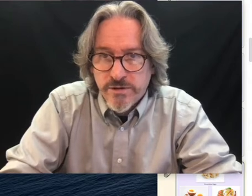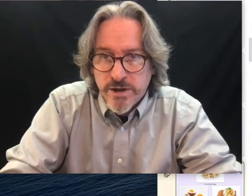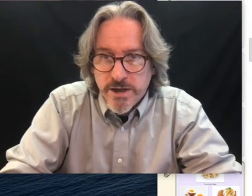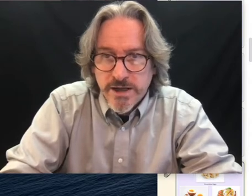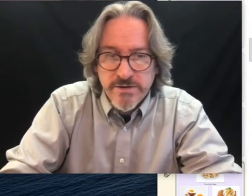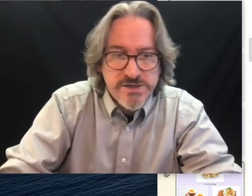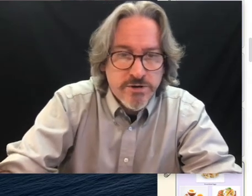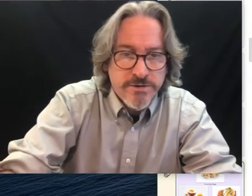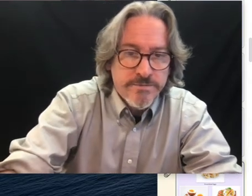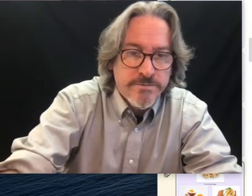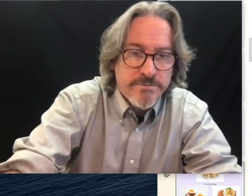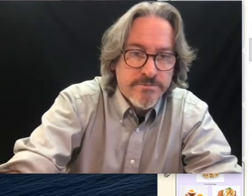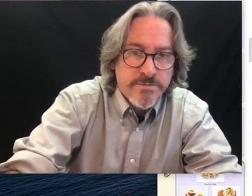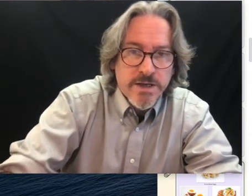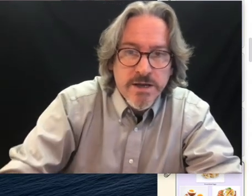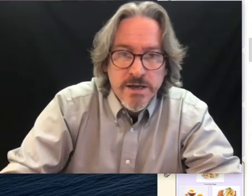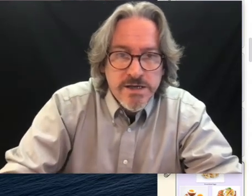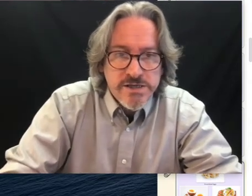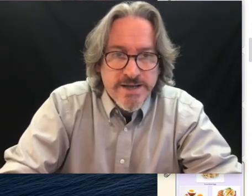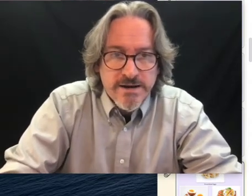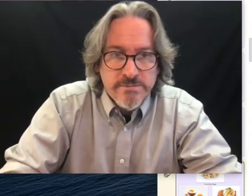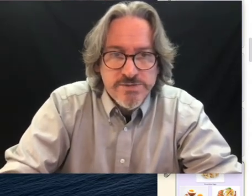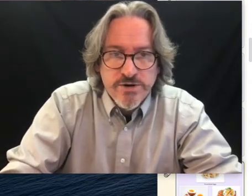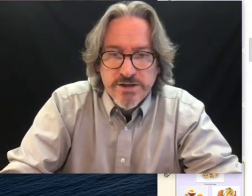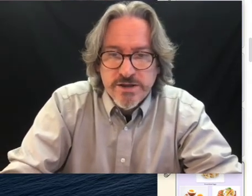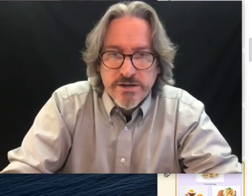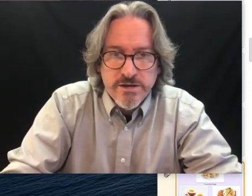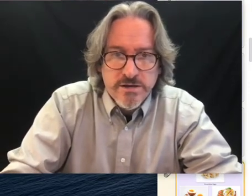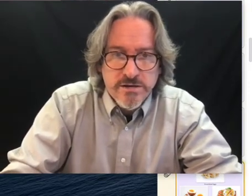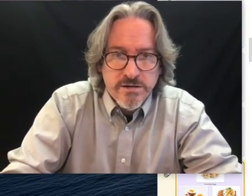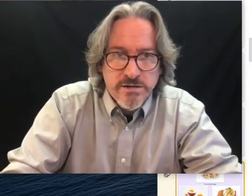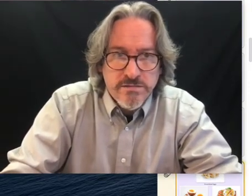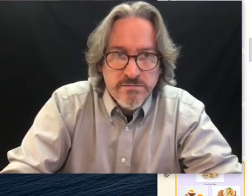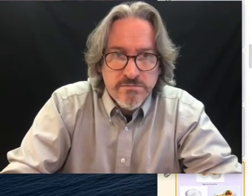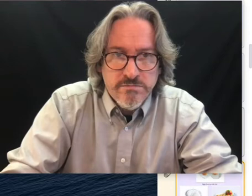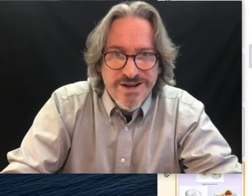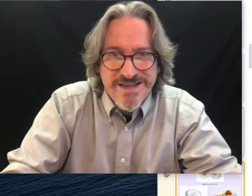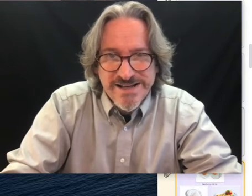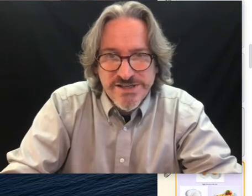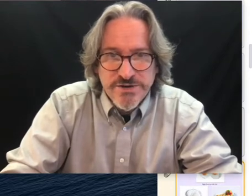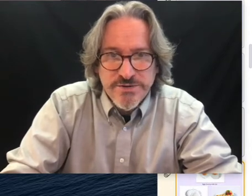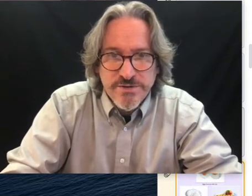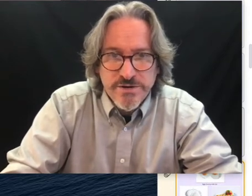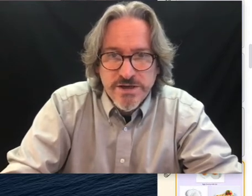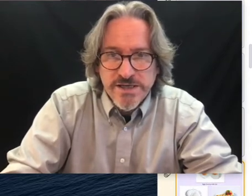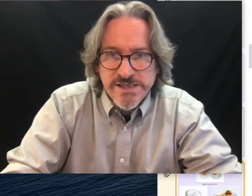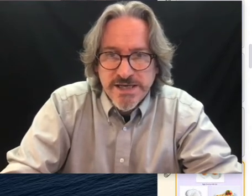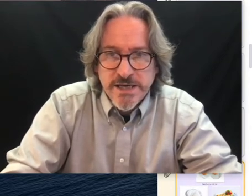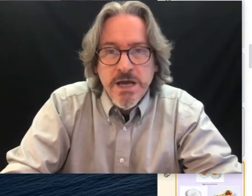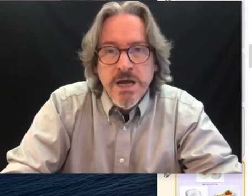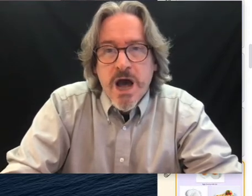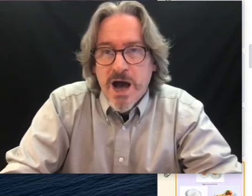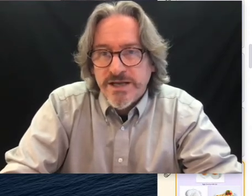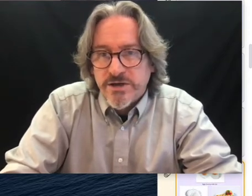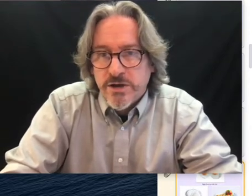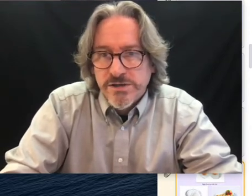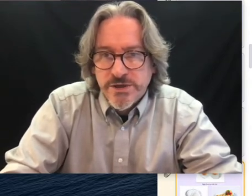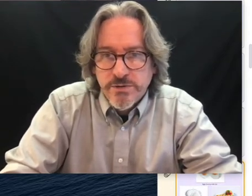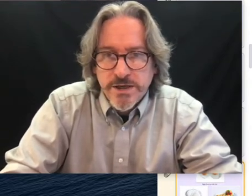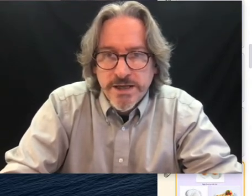both in this one. So again, I'm just putting that so you can see.